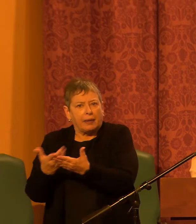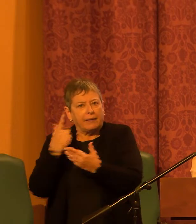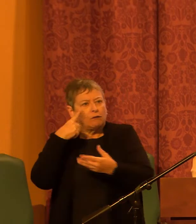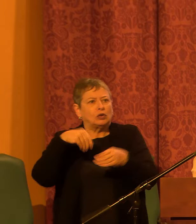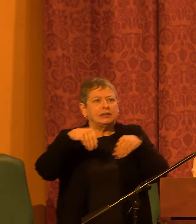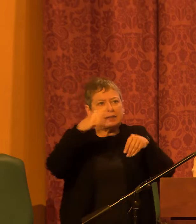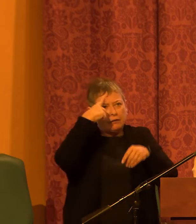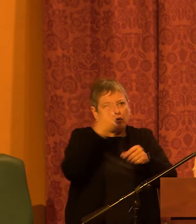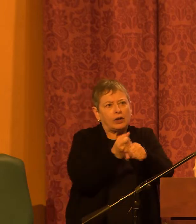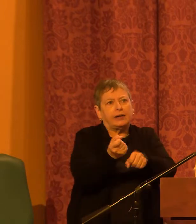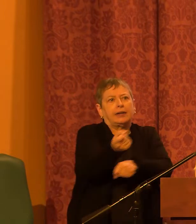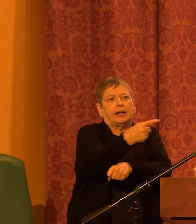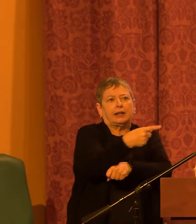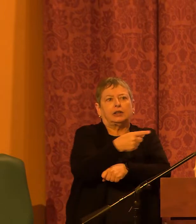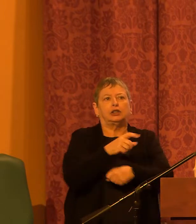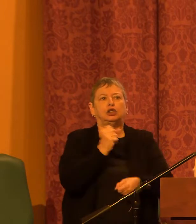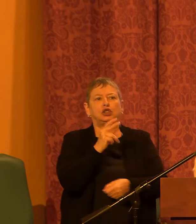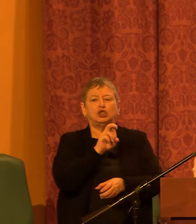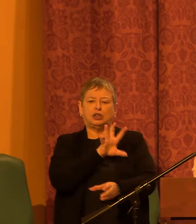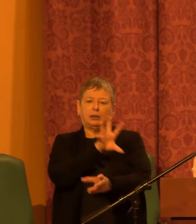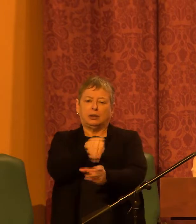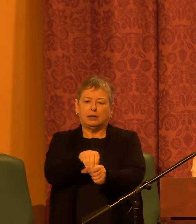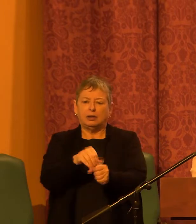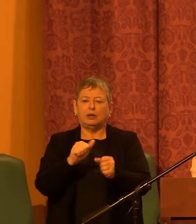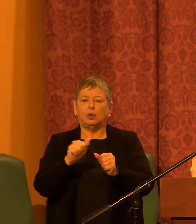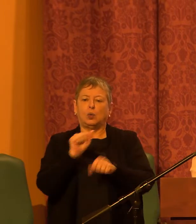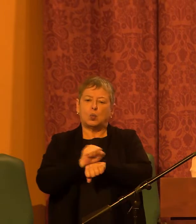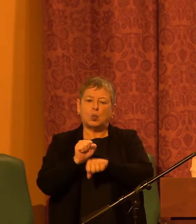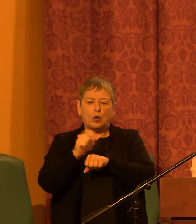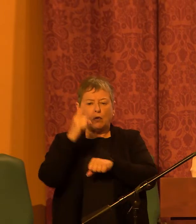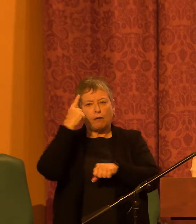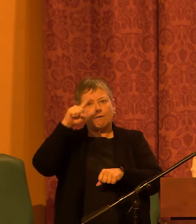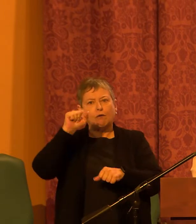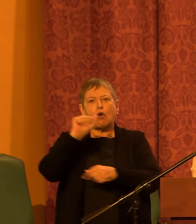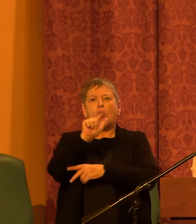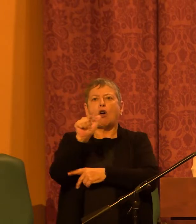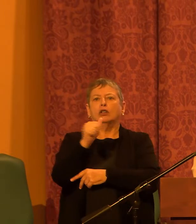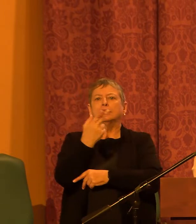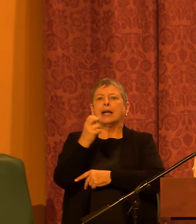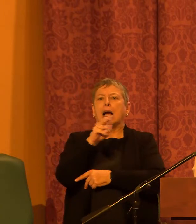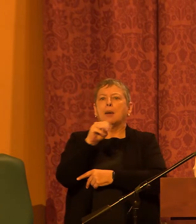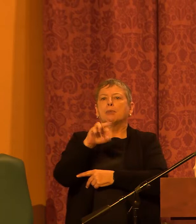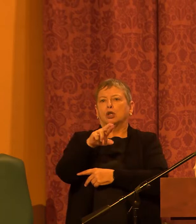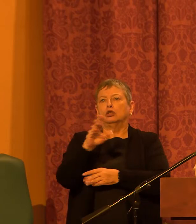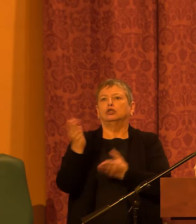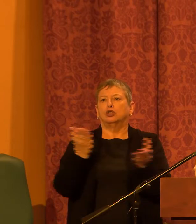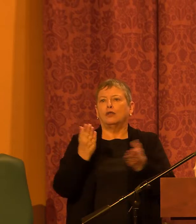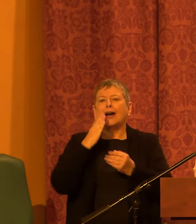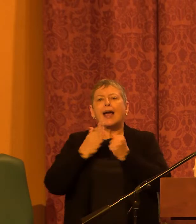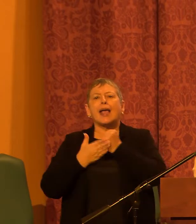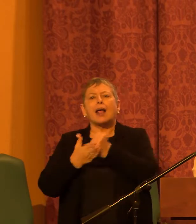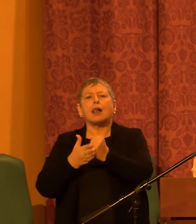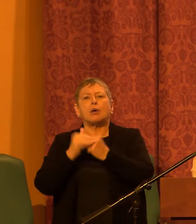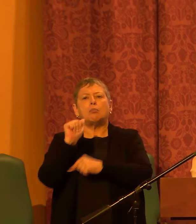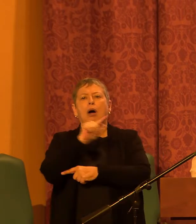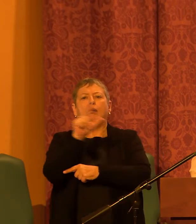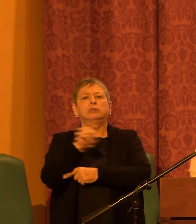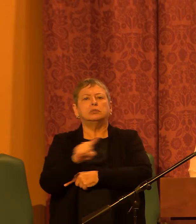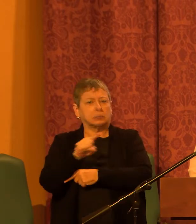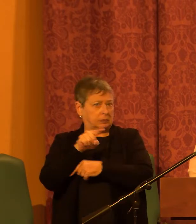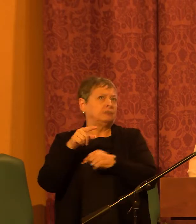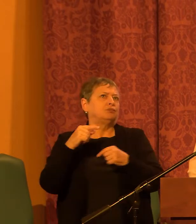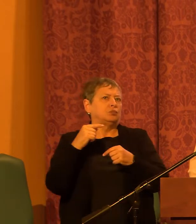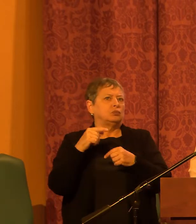other volunteers, participated and worked on behalf of Alzheimer's Services to help Alzheimer's Services be